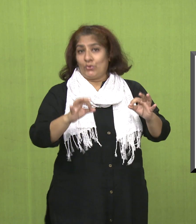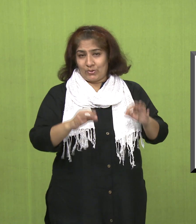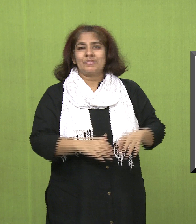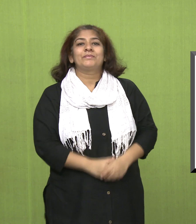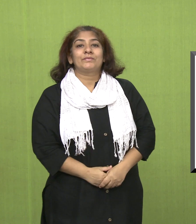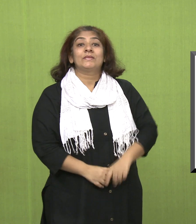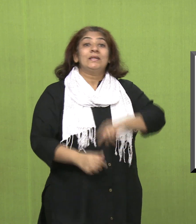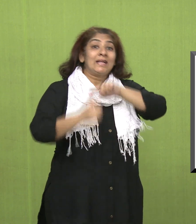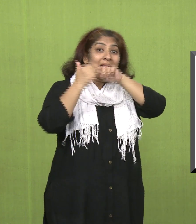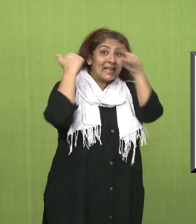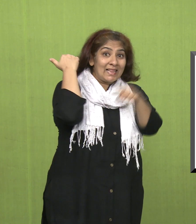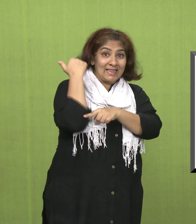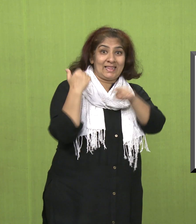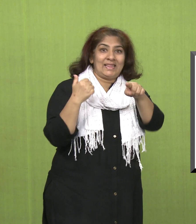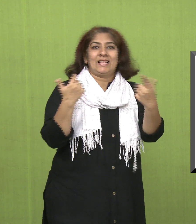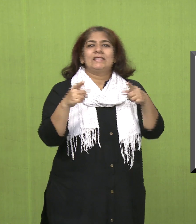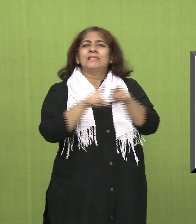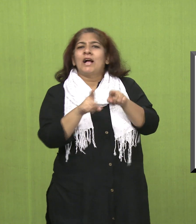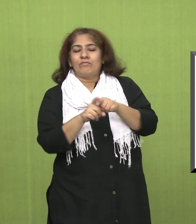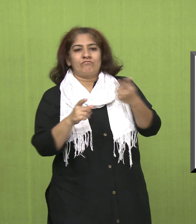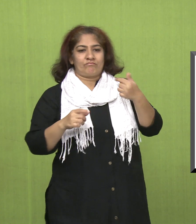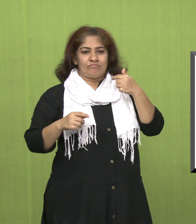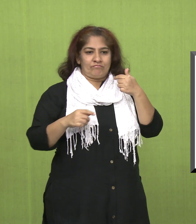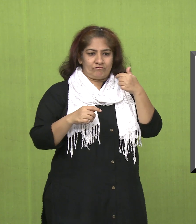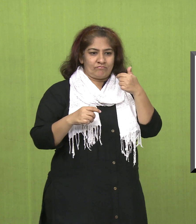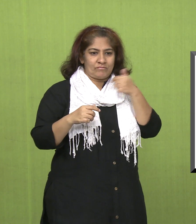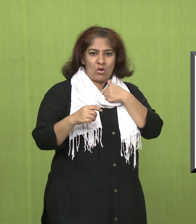can cooperate with the other colleagues.